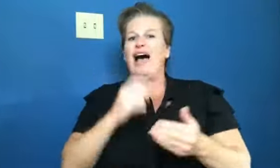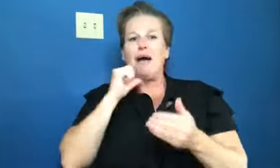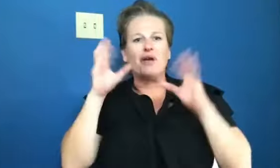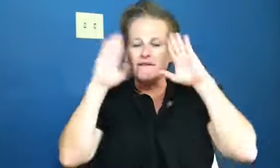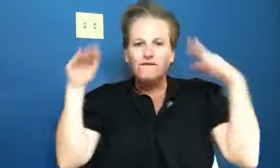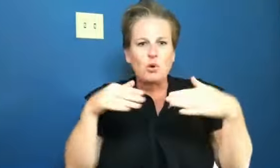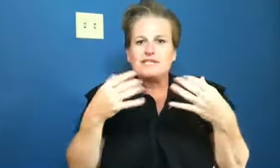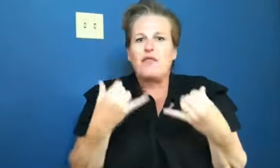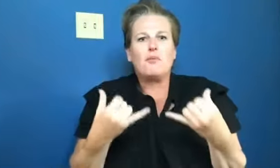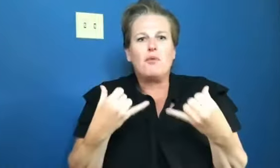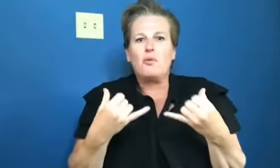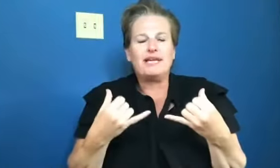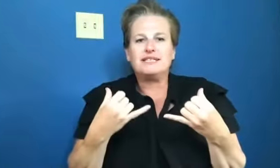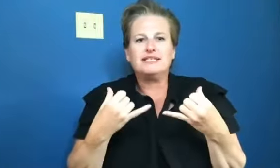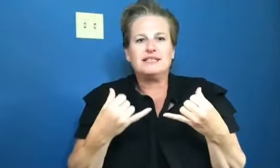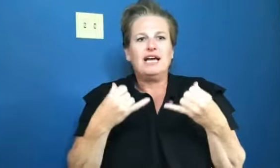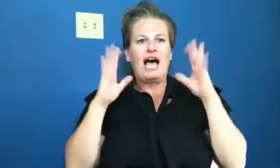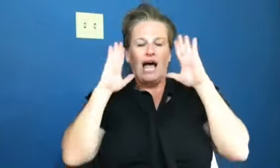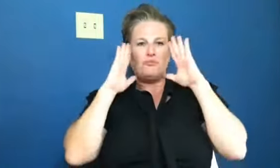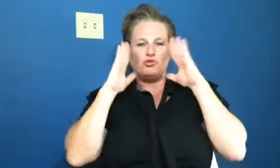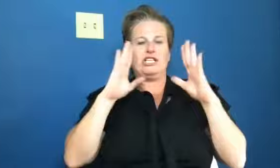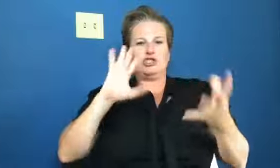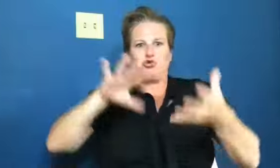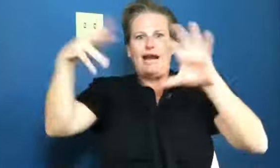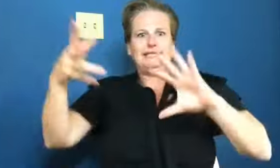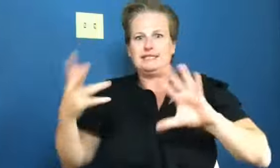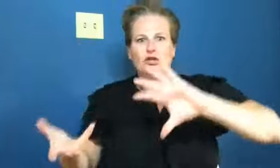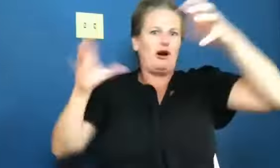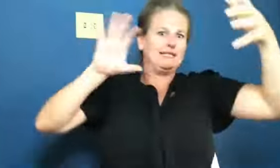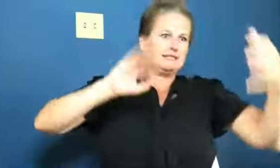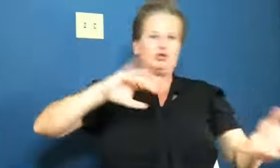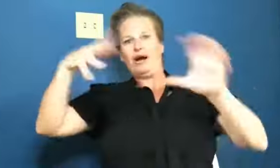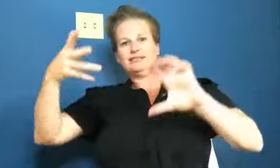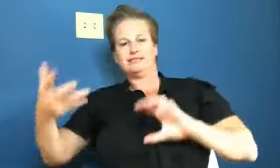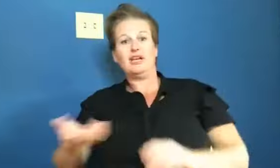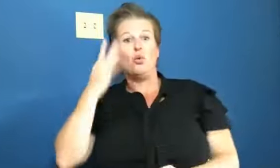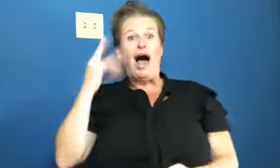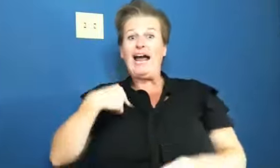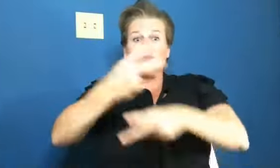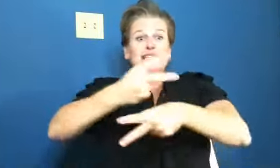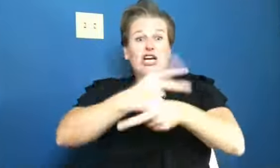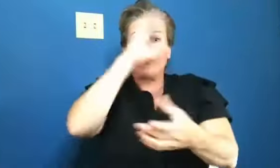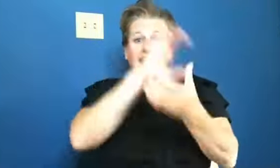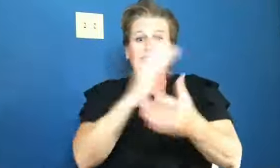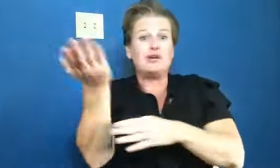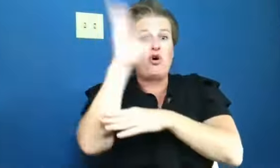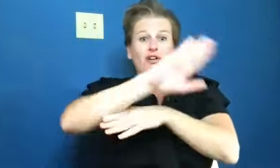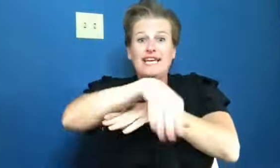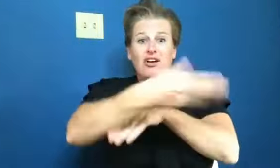crisis one all day long because I'm having 24-hour care for my husband, which was me. I wasn't taking care of myself in a 3-month period with my